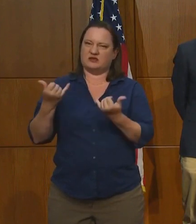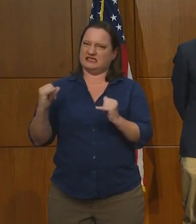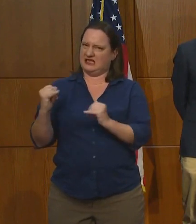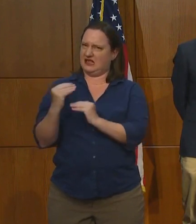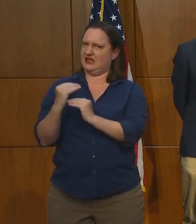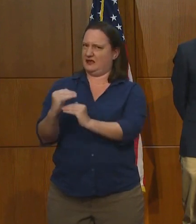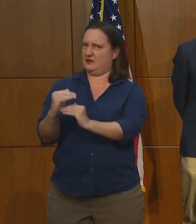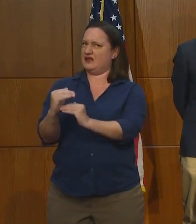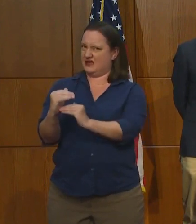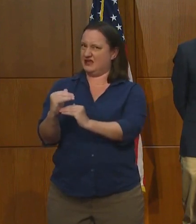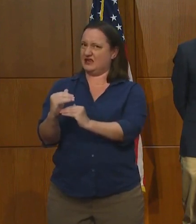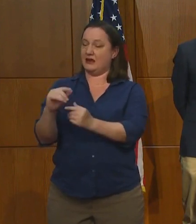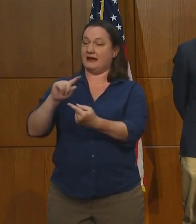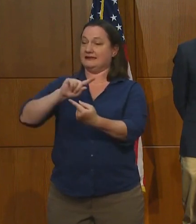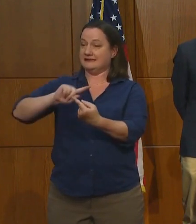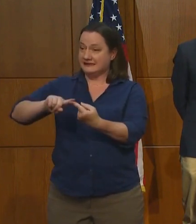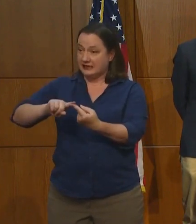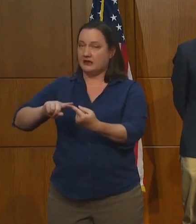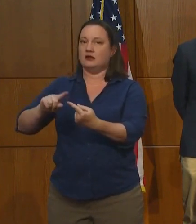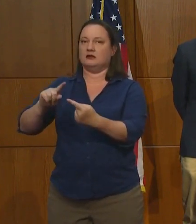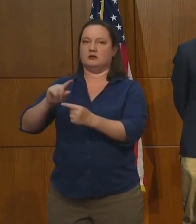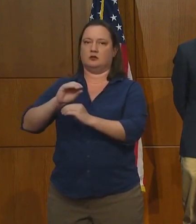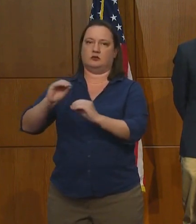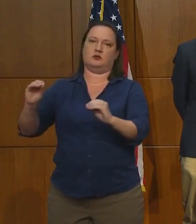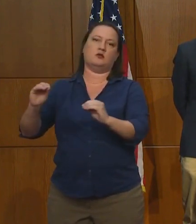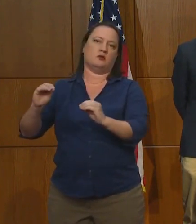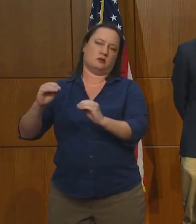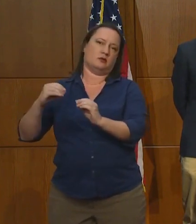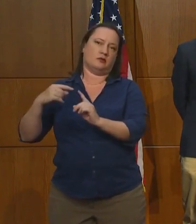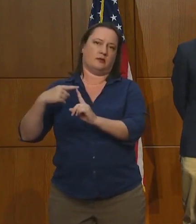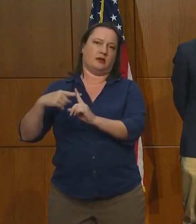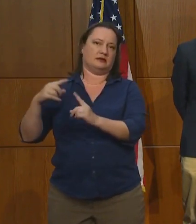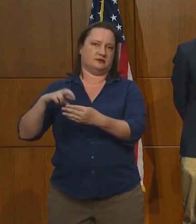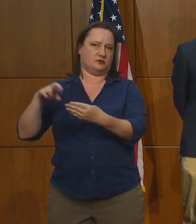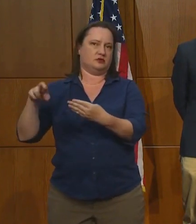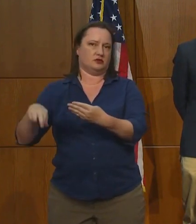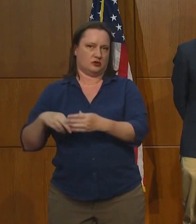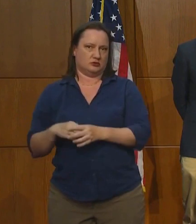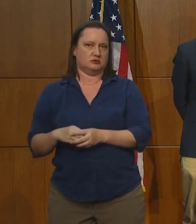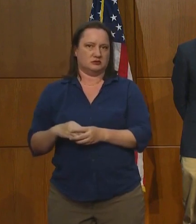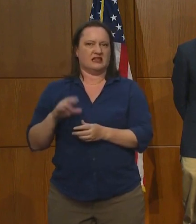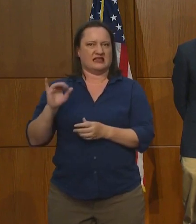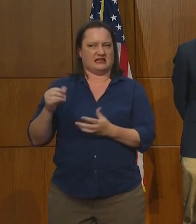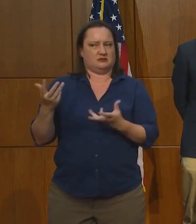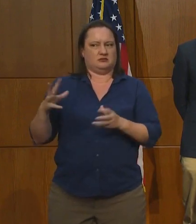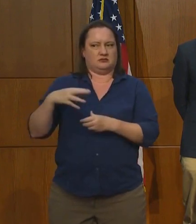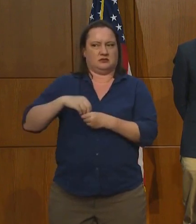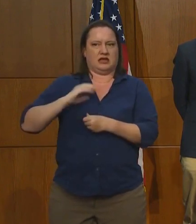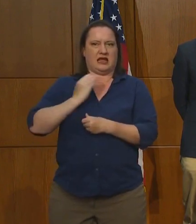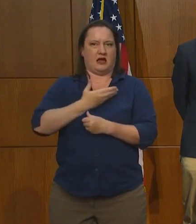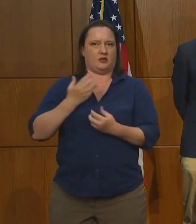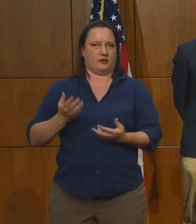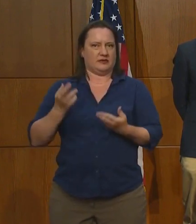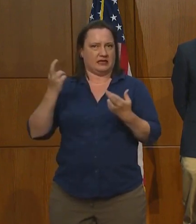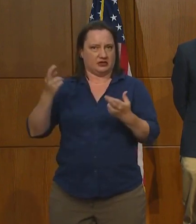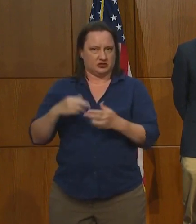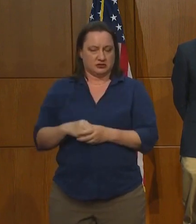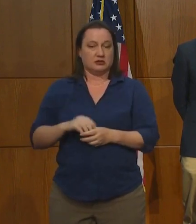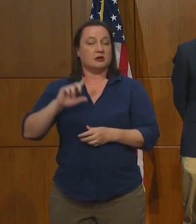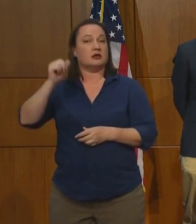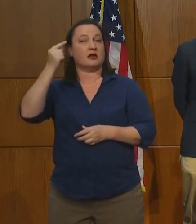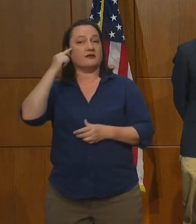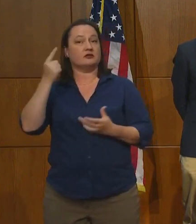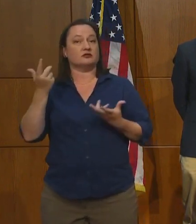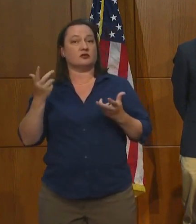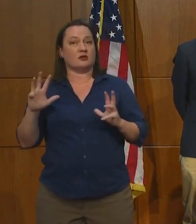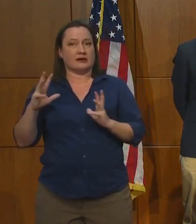recommendation is indeed in our recommendations. And the governor has previously spoken about a funding package that's helping to